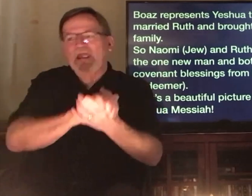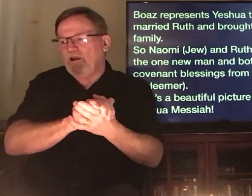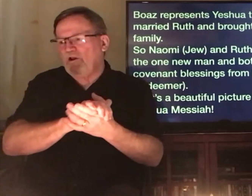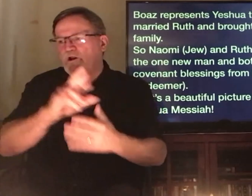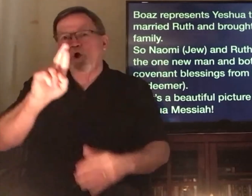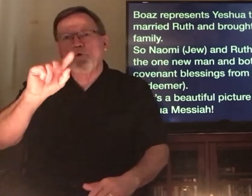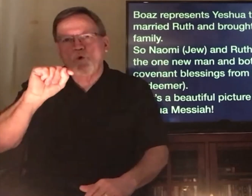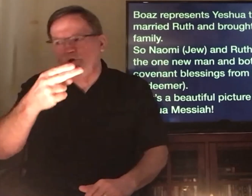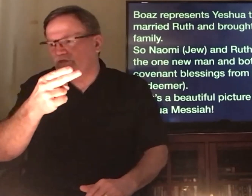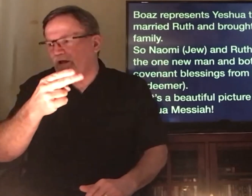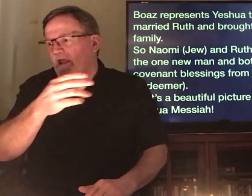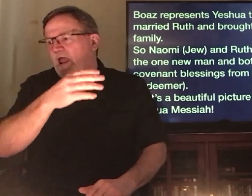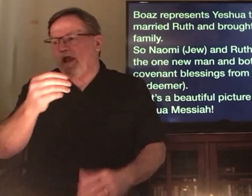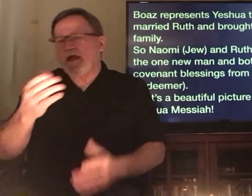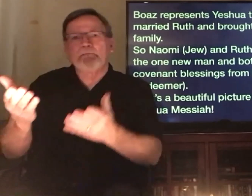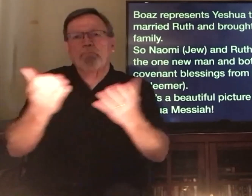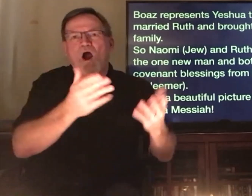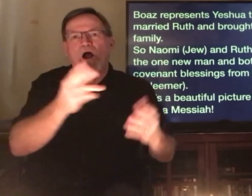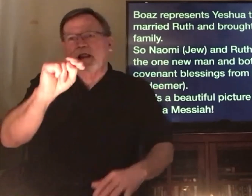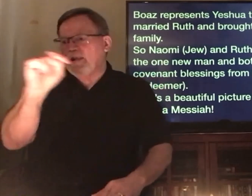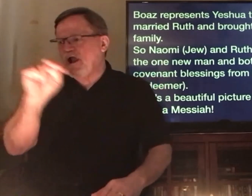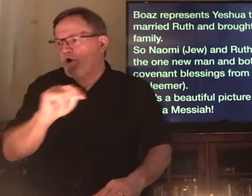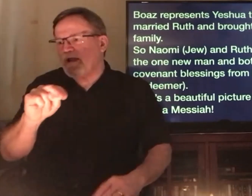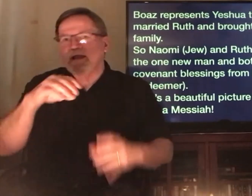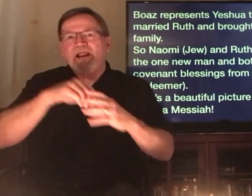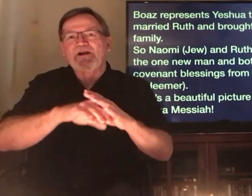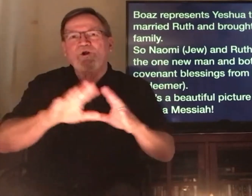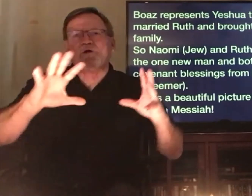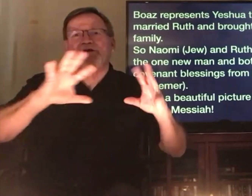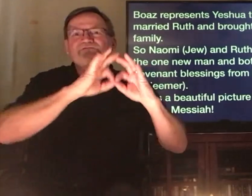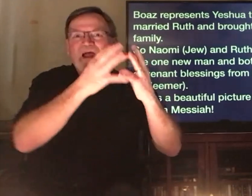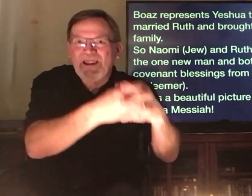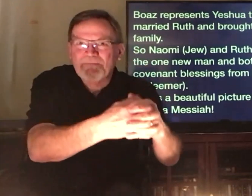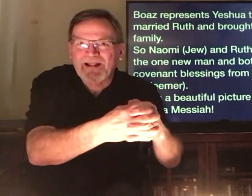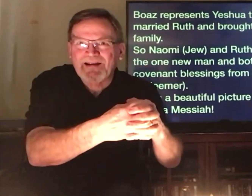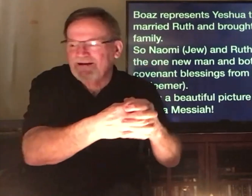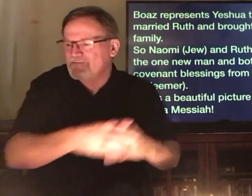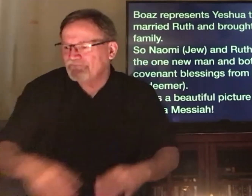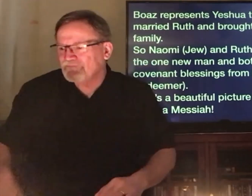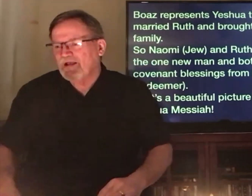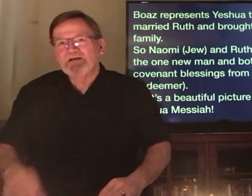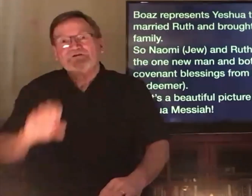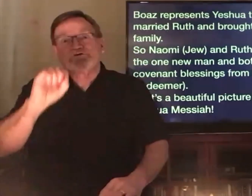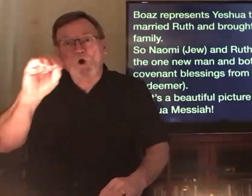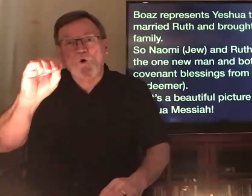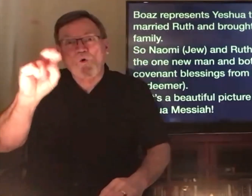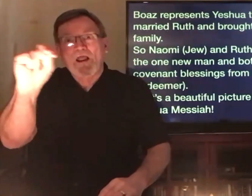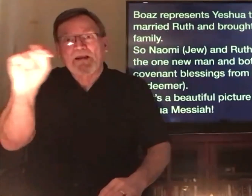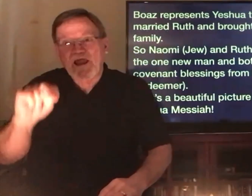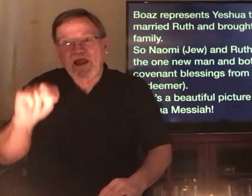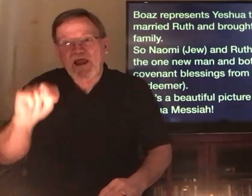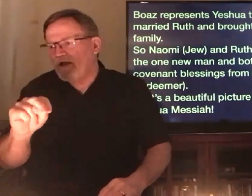a Moabite, a Gentile. Ruth, the Gentile, came to